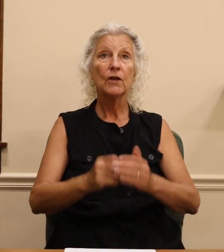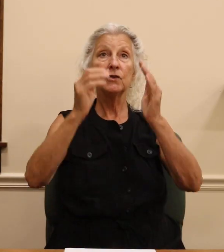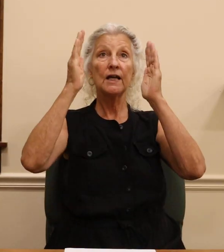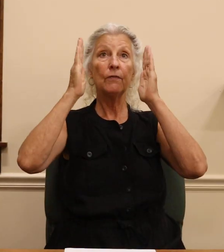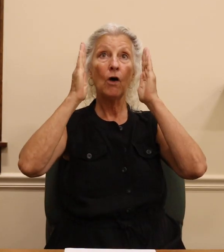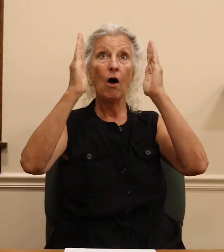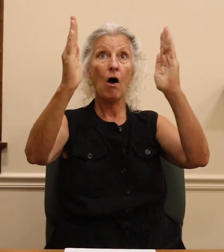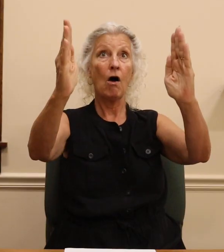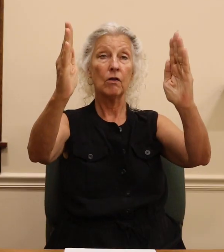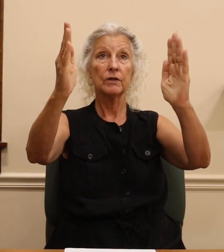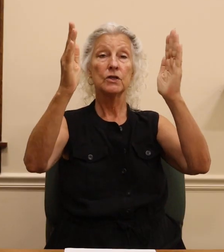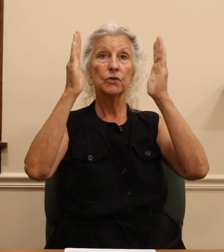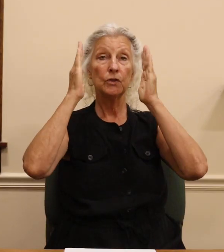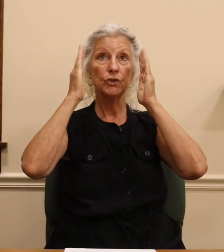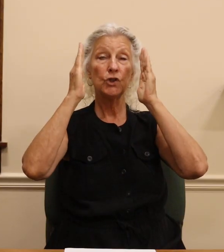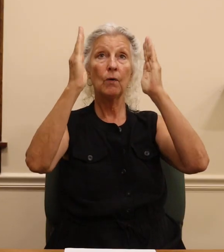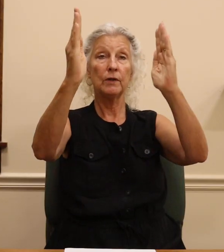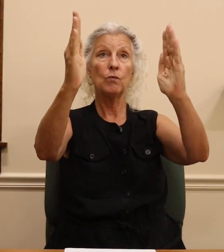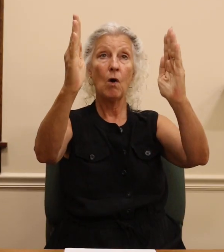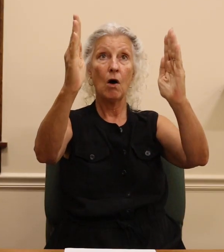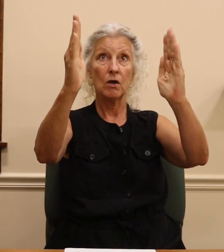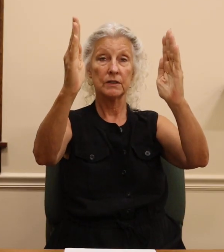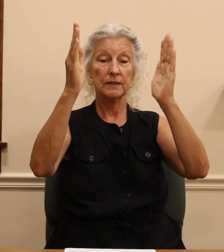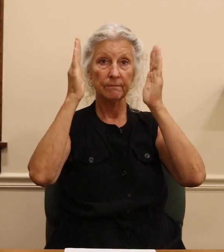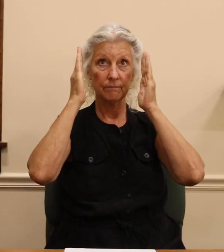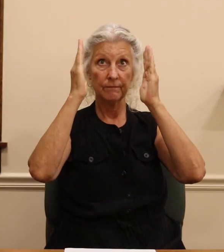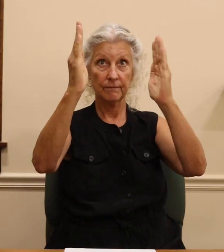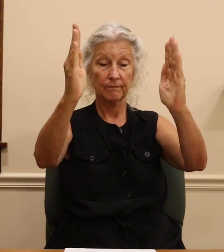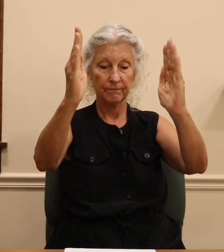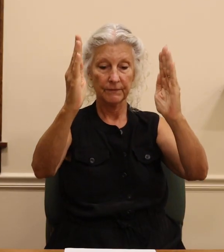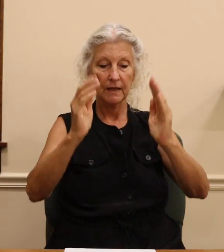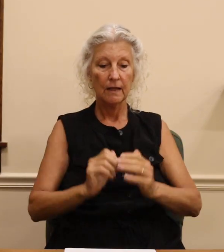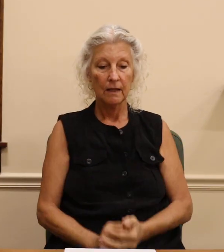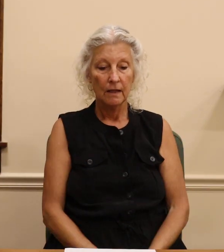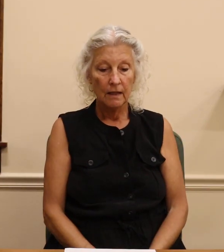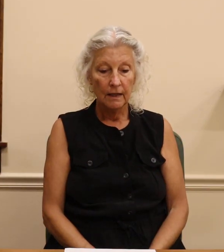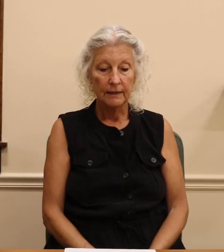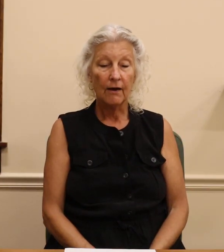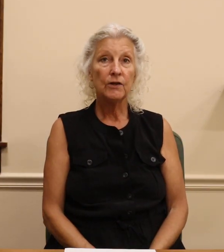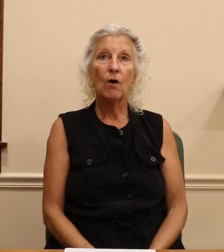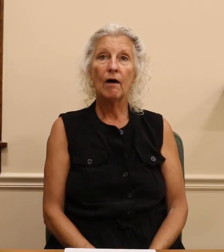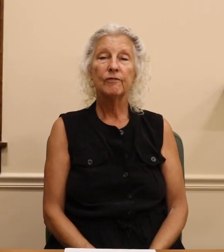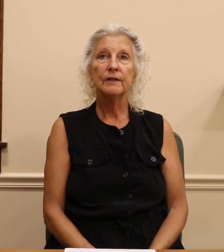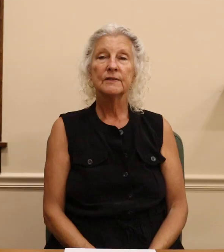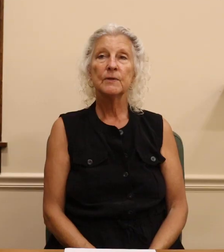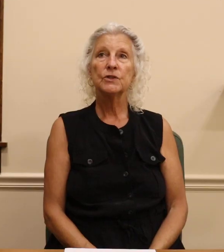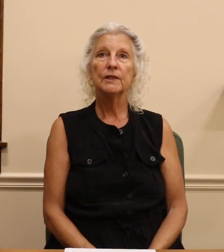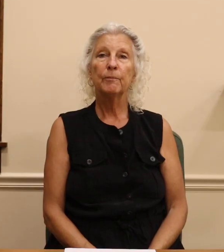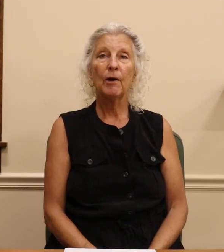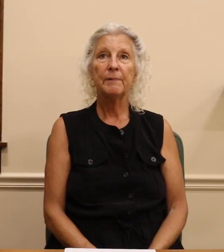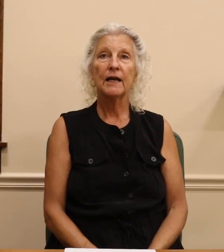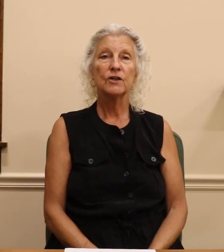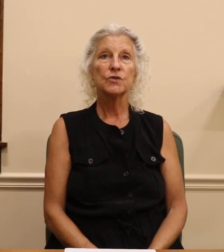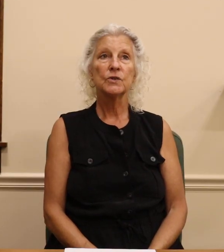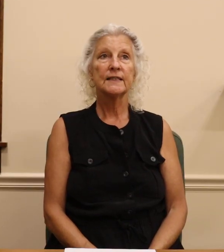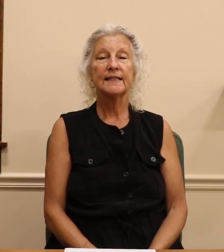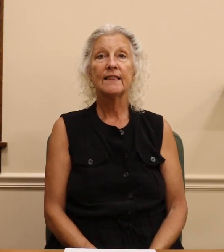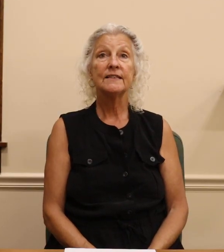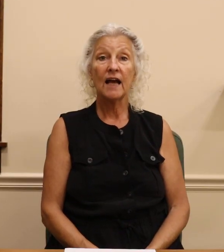Go down the hall, so you're showing the walls. Now I know often, especially in the preppy kind of schools, they say the